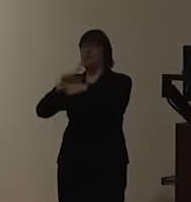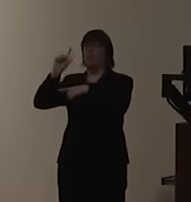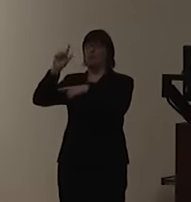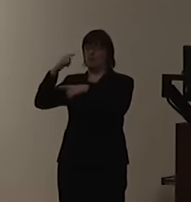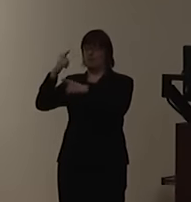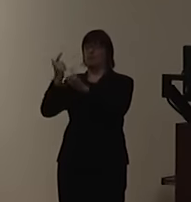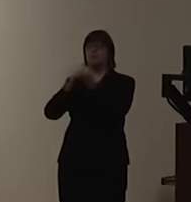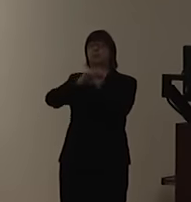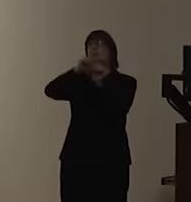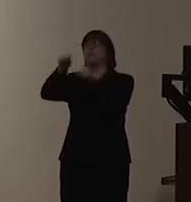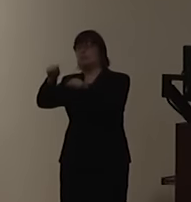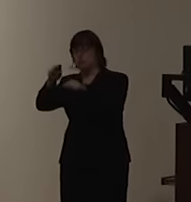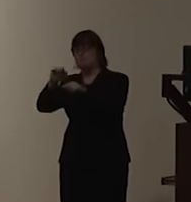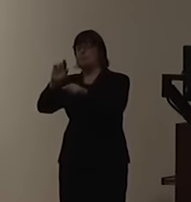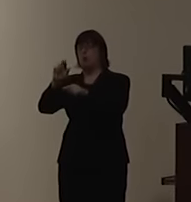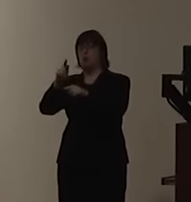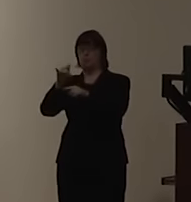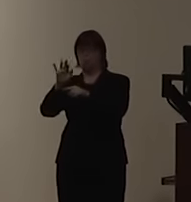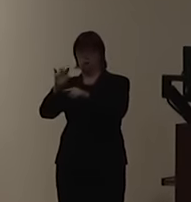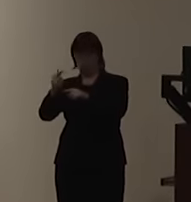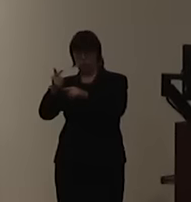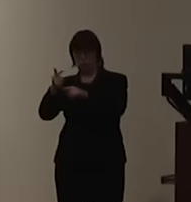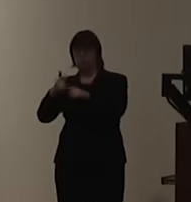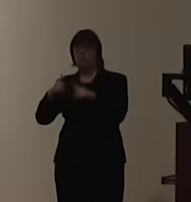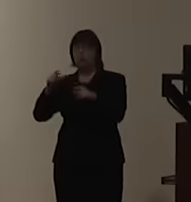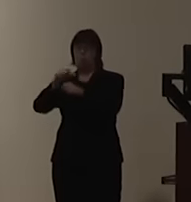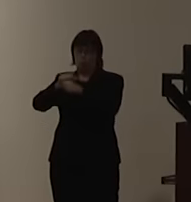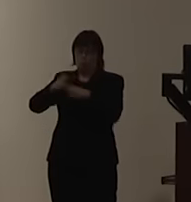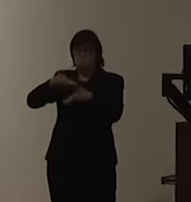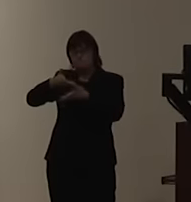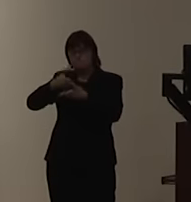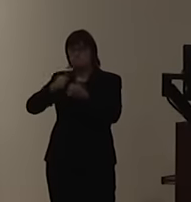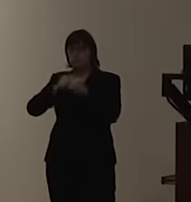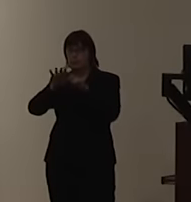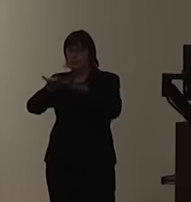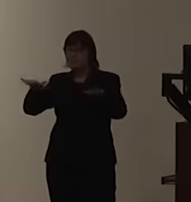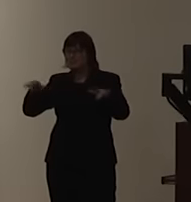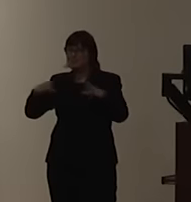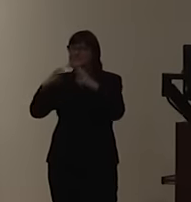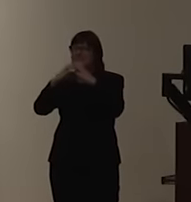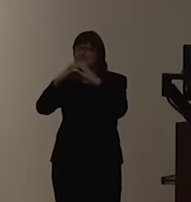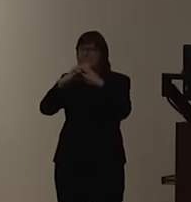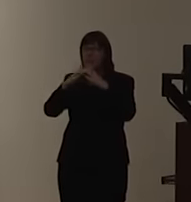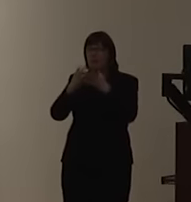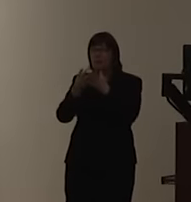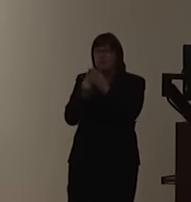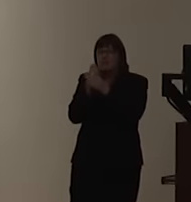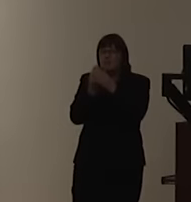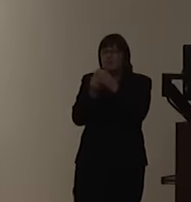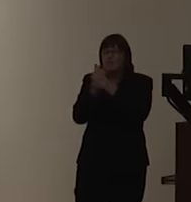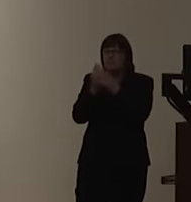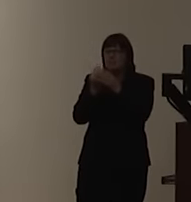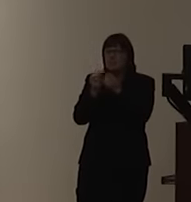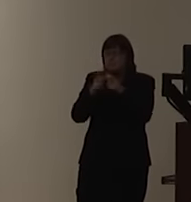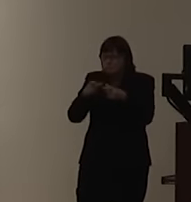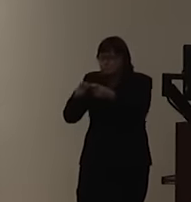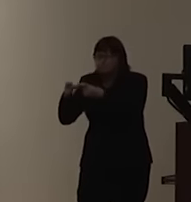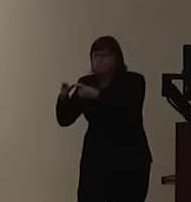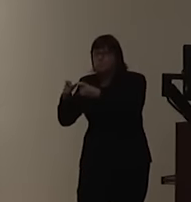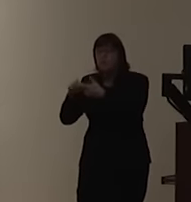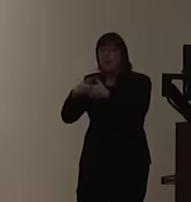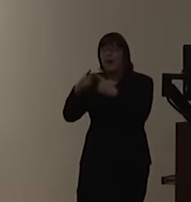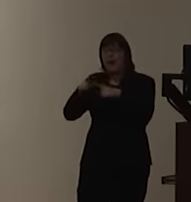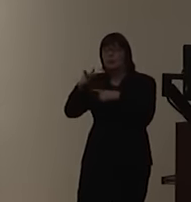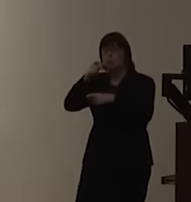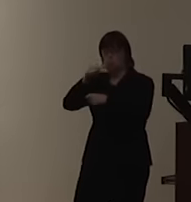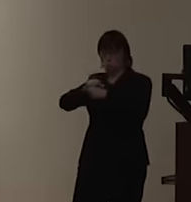lab techs who were handling cell cultures from these monkeys fell ill with a